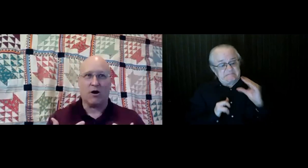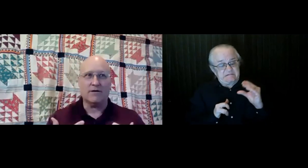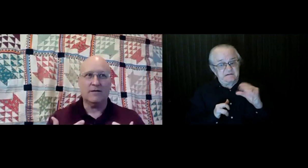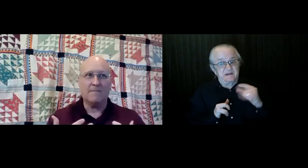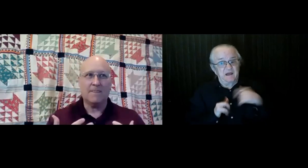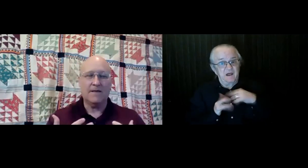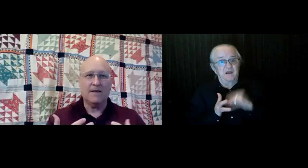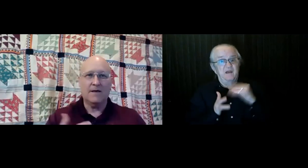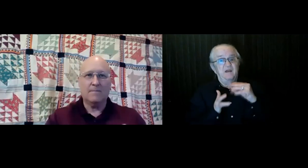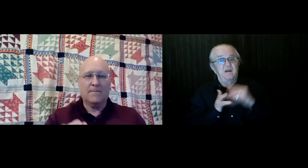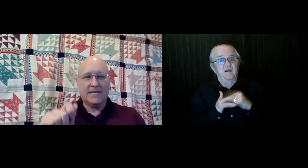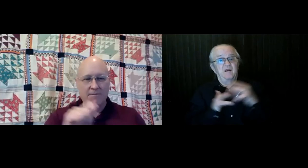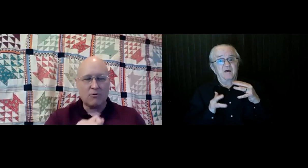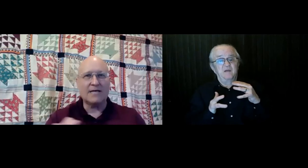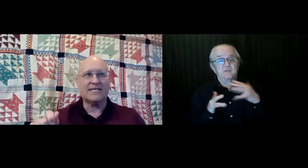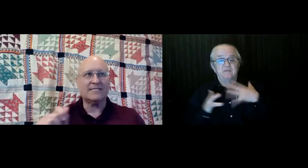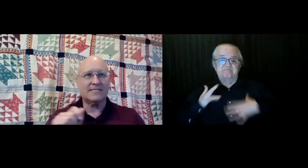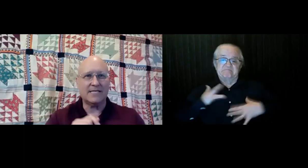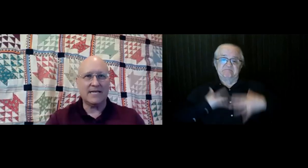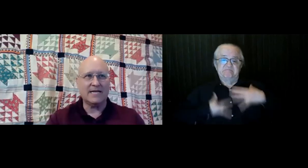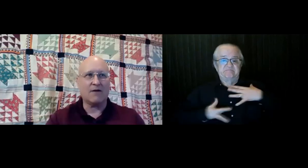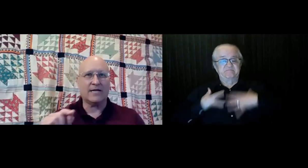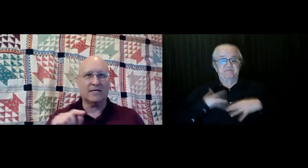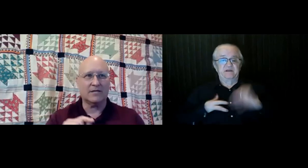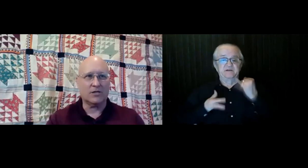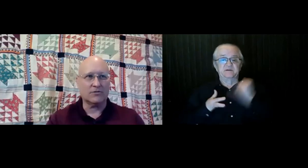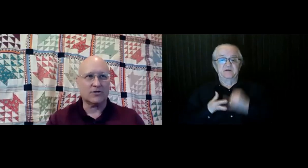fashion art. And in the process,